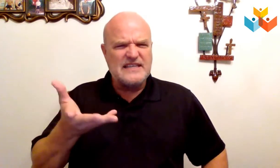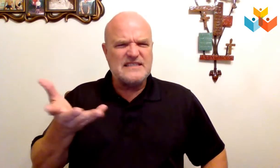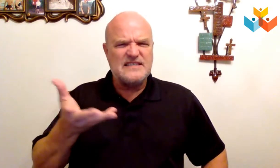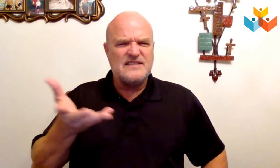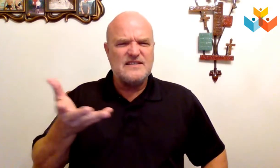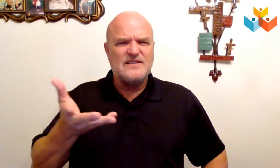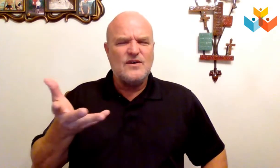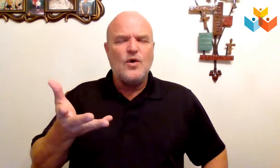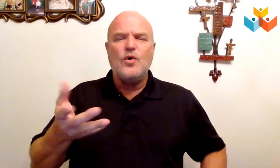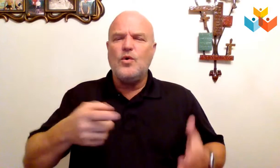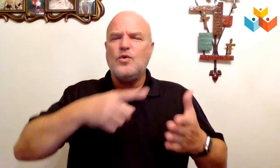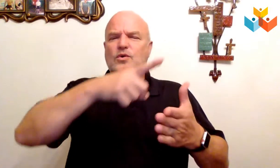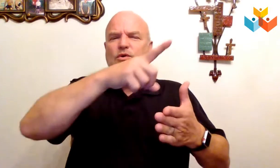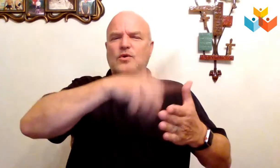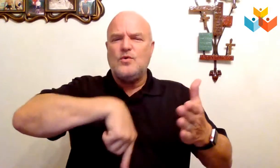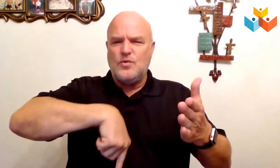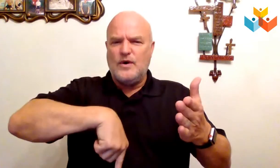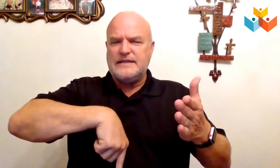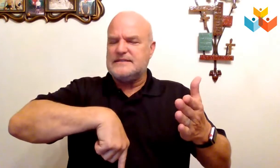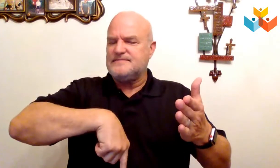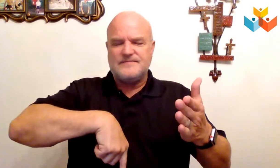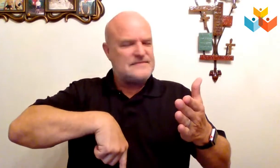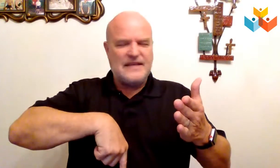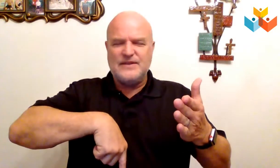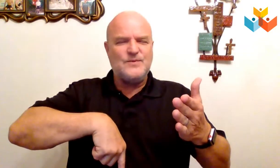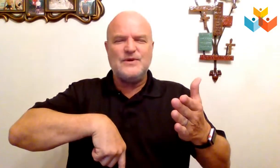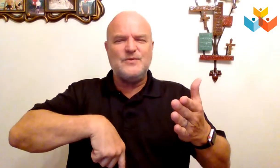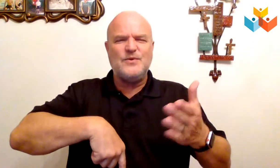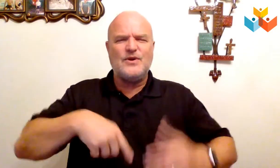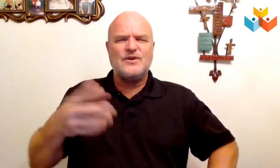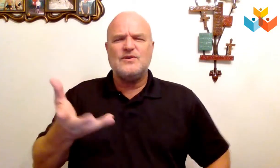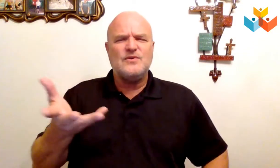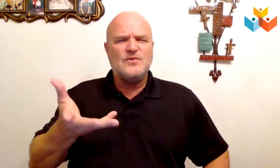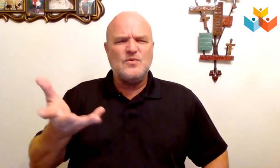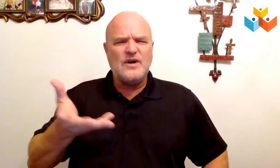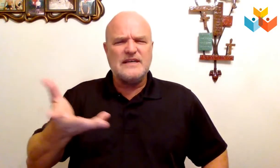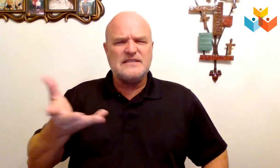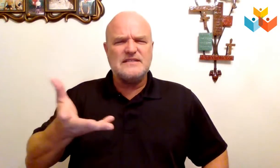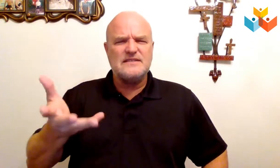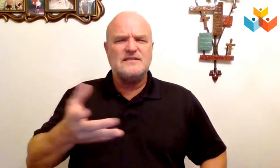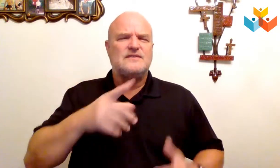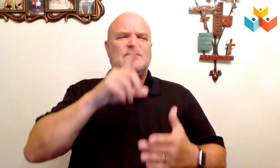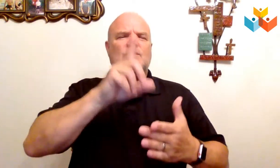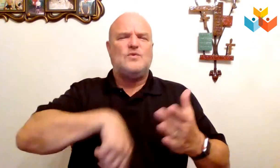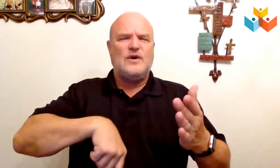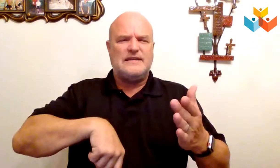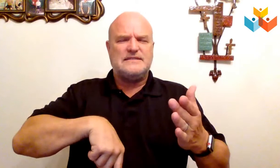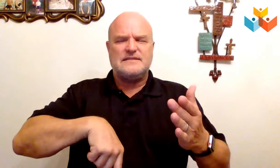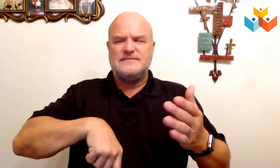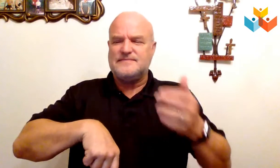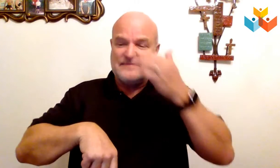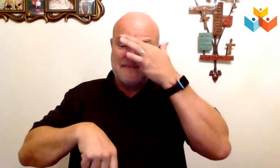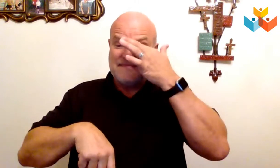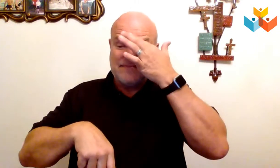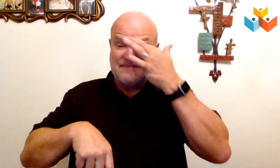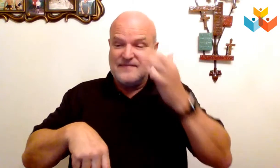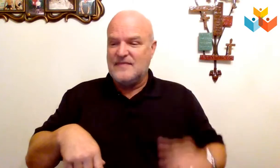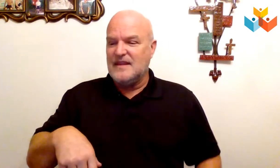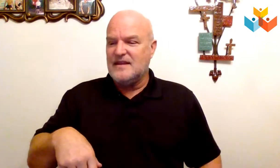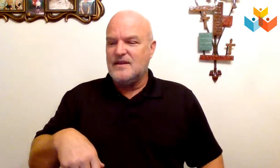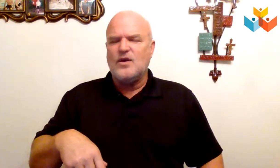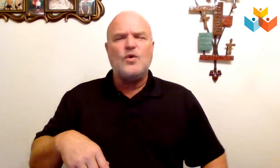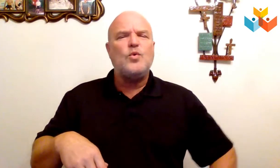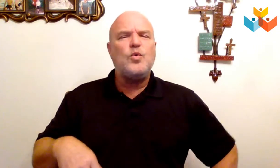What? What? Or what? Either one would work. What?